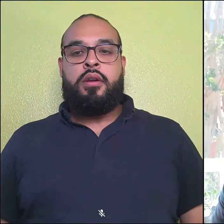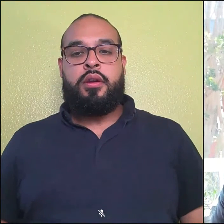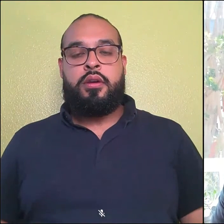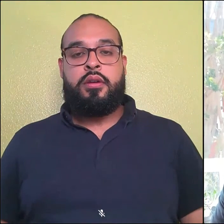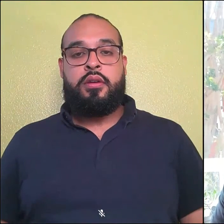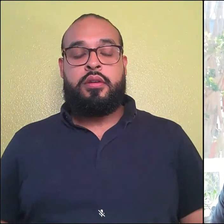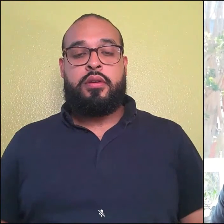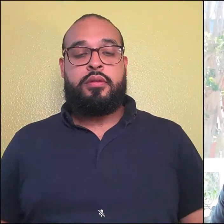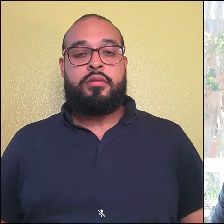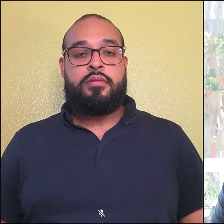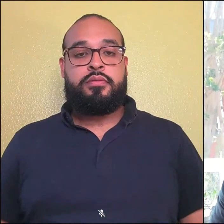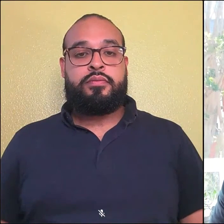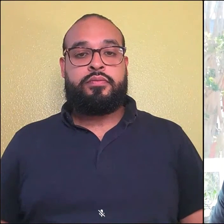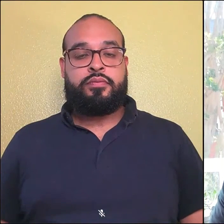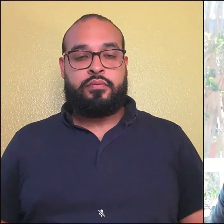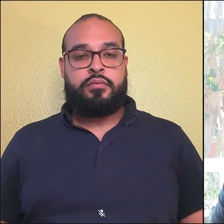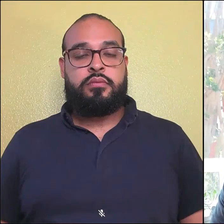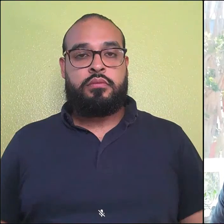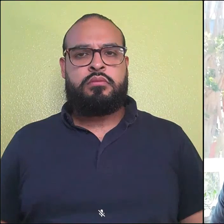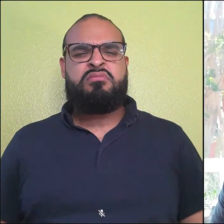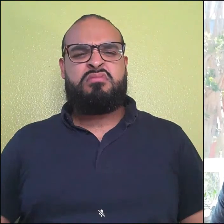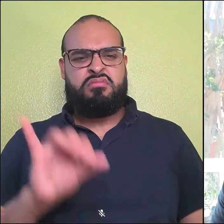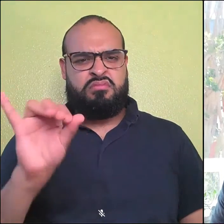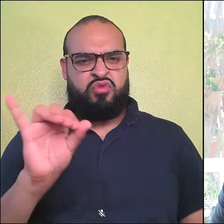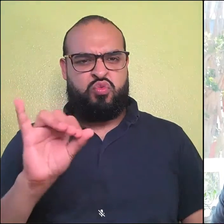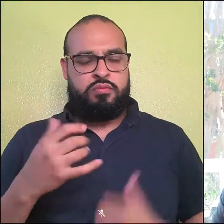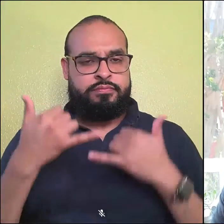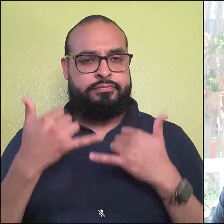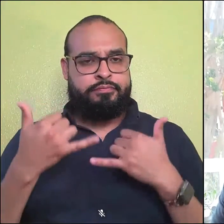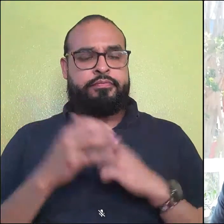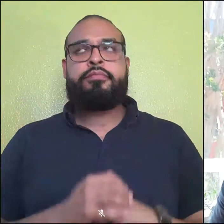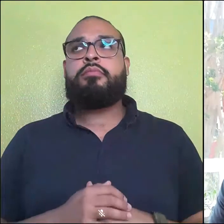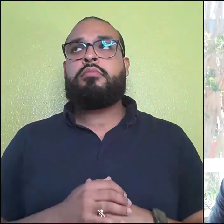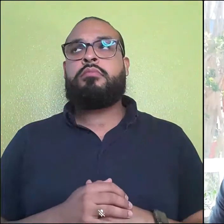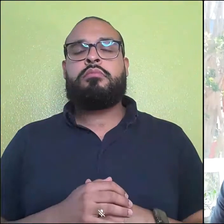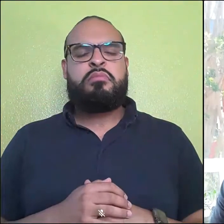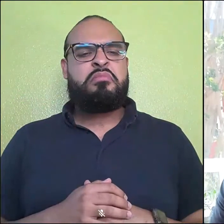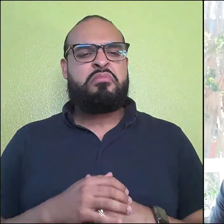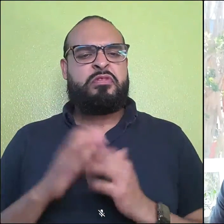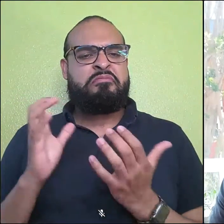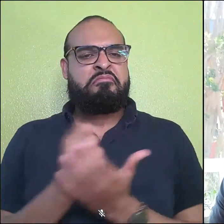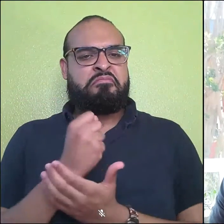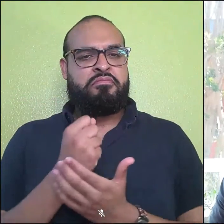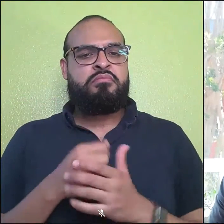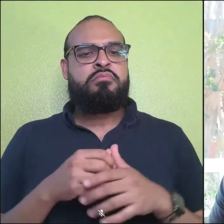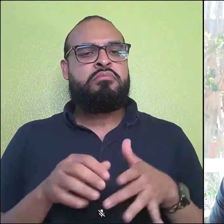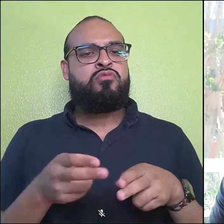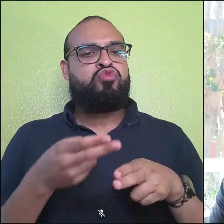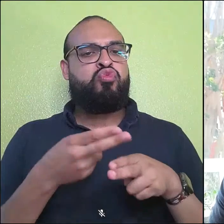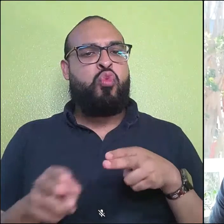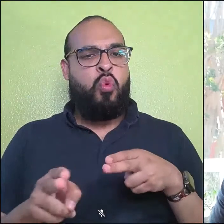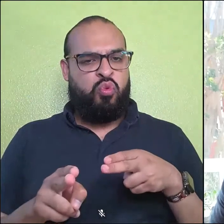And actually, what I'd like to do, even in this moment, is to guide us in another short meditation to connect into that